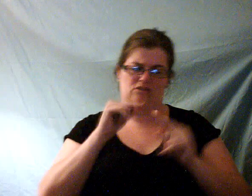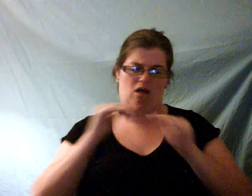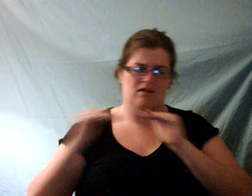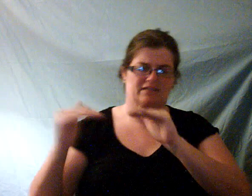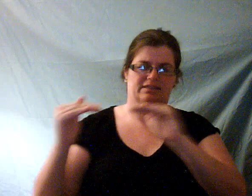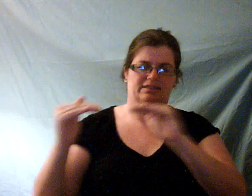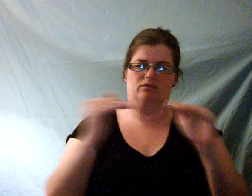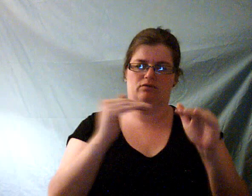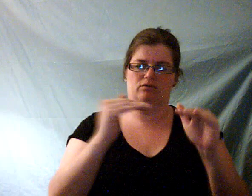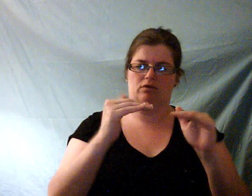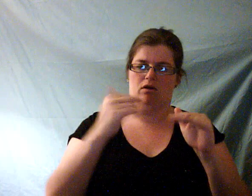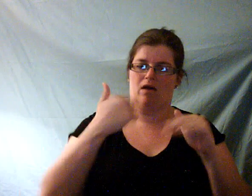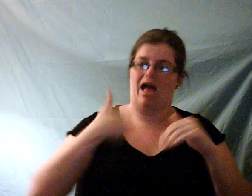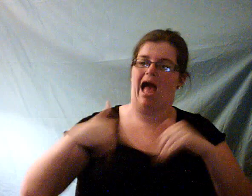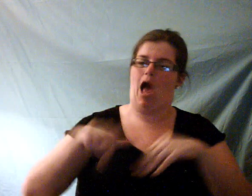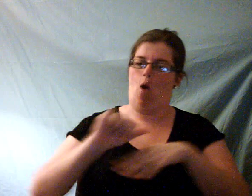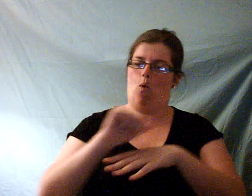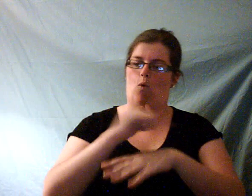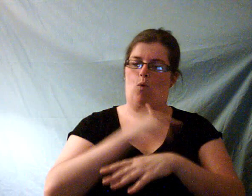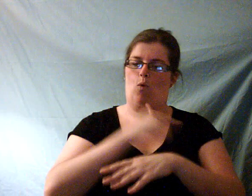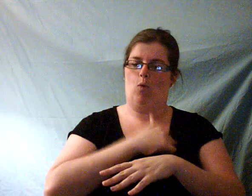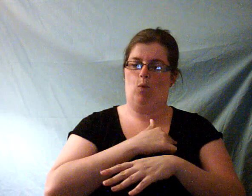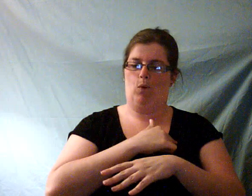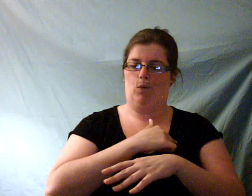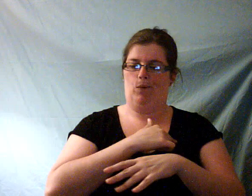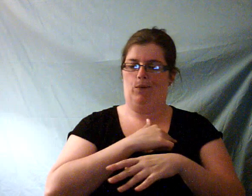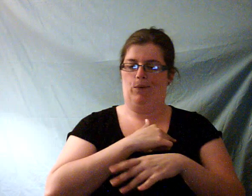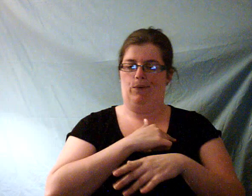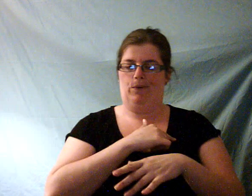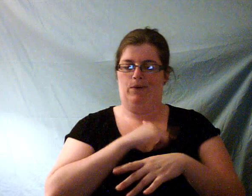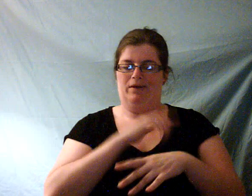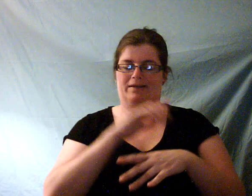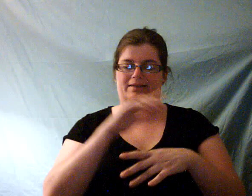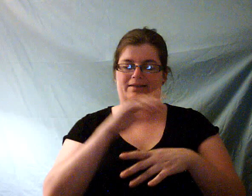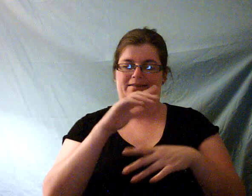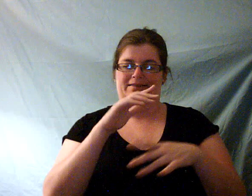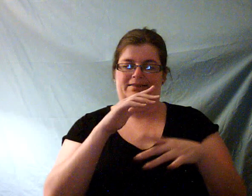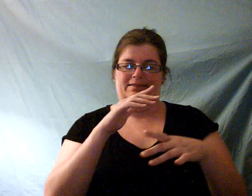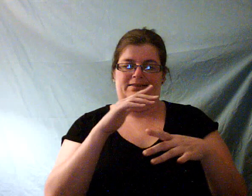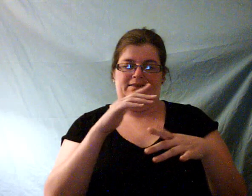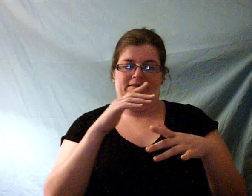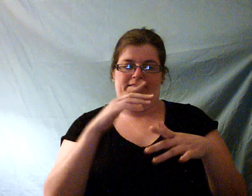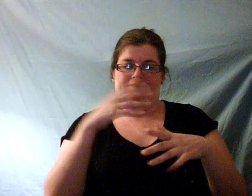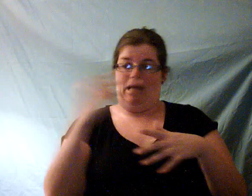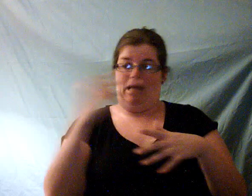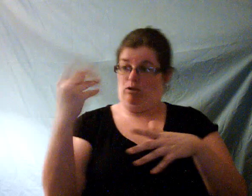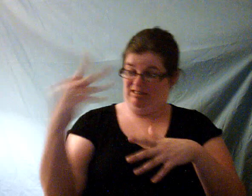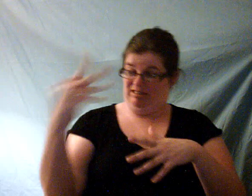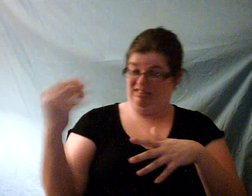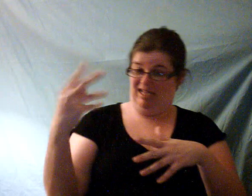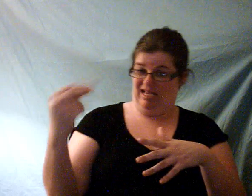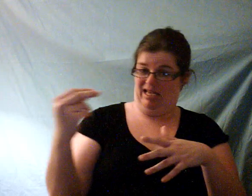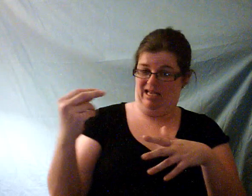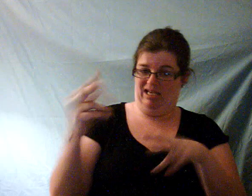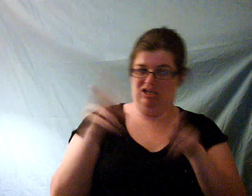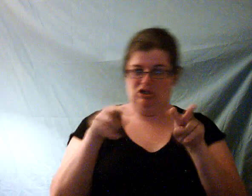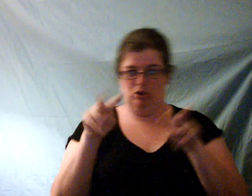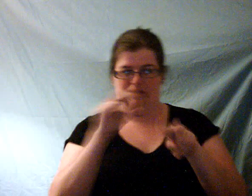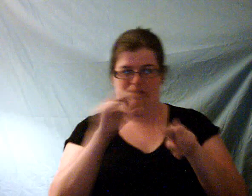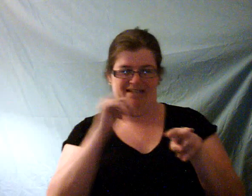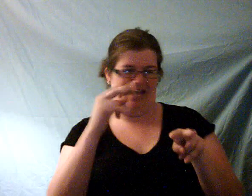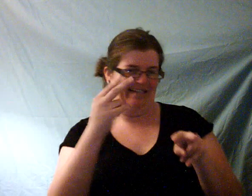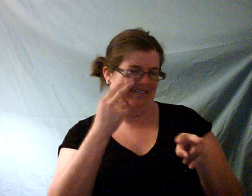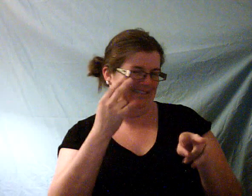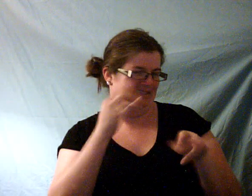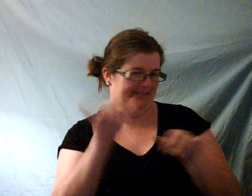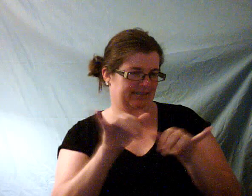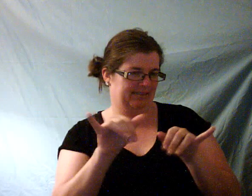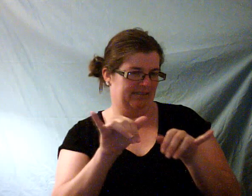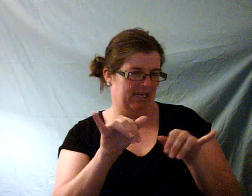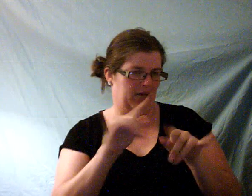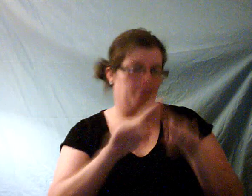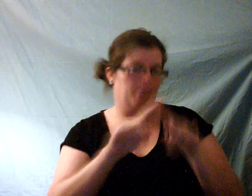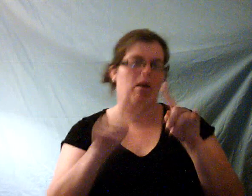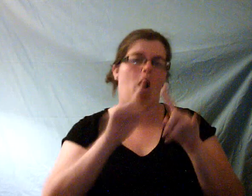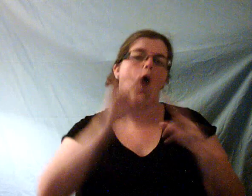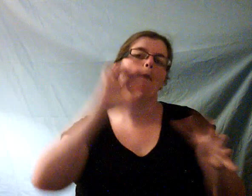may not show this equality, but in our constitutional beliefs, we believe that all people are created equal and that one person is